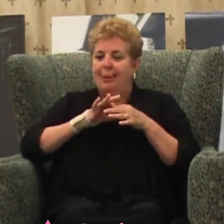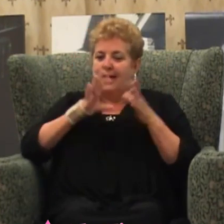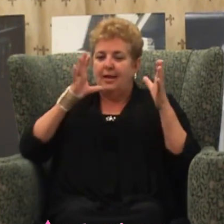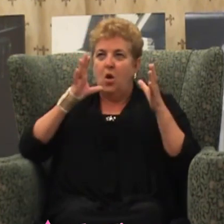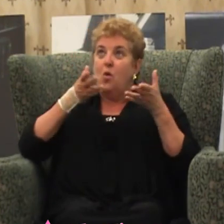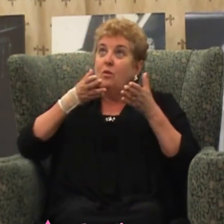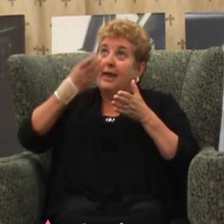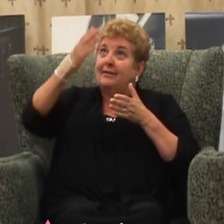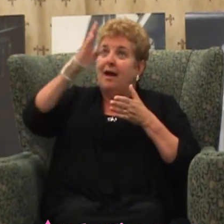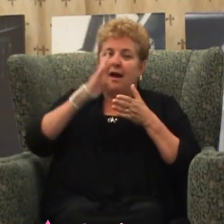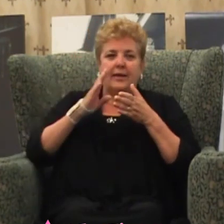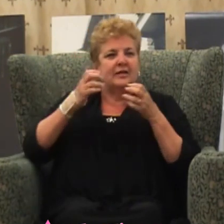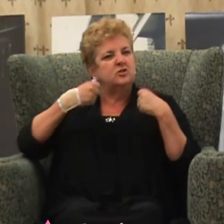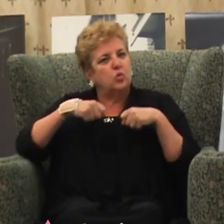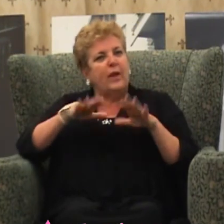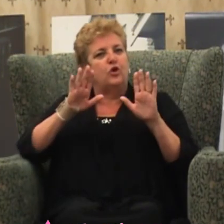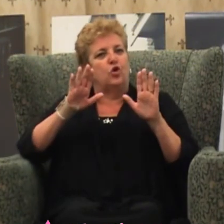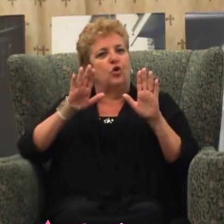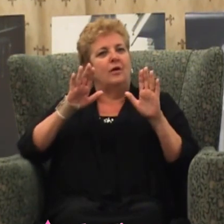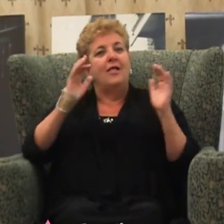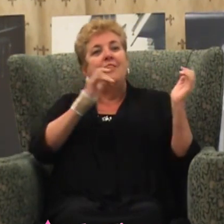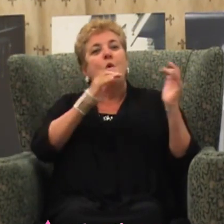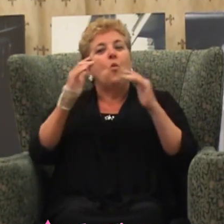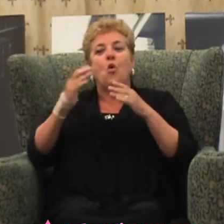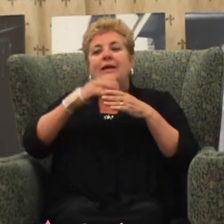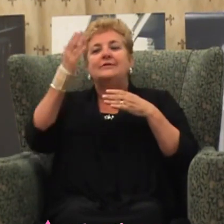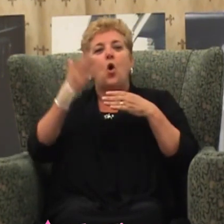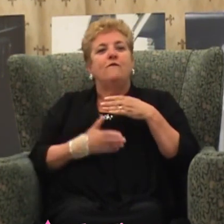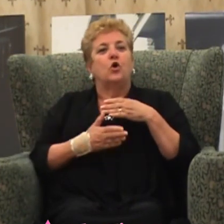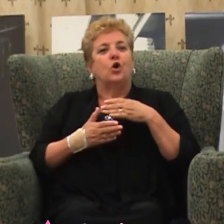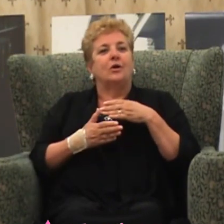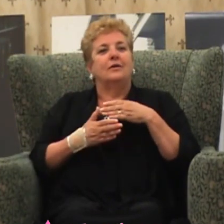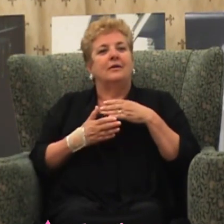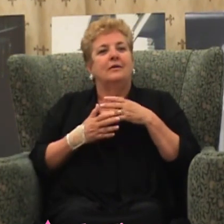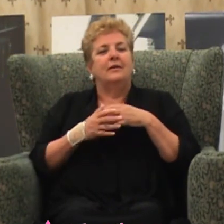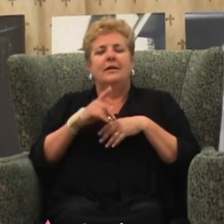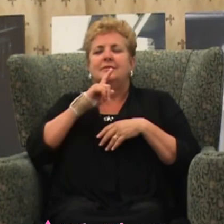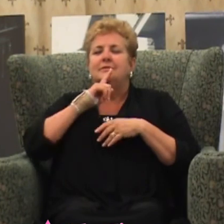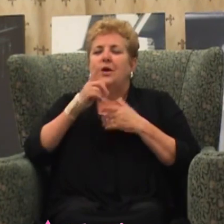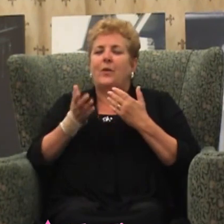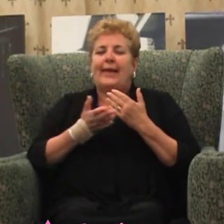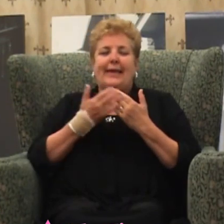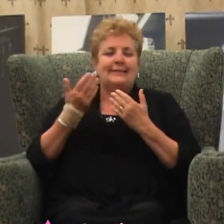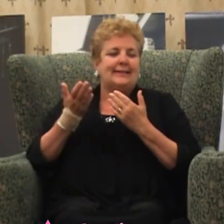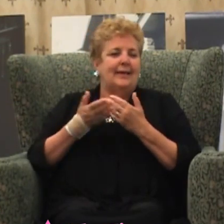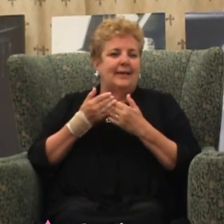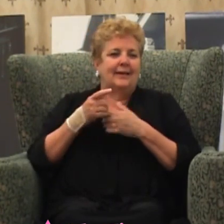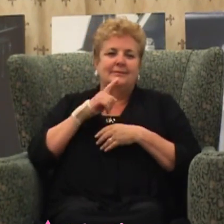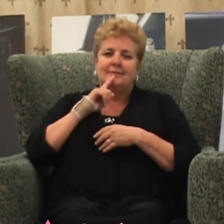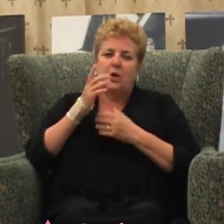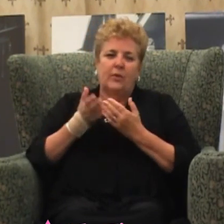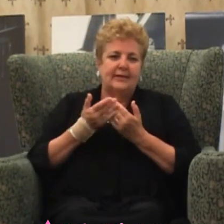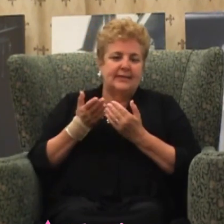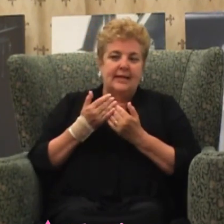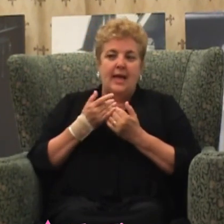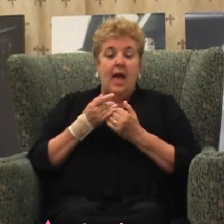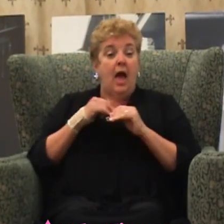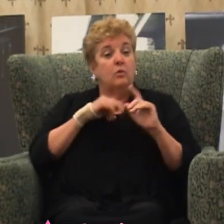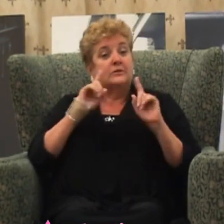Surrender. The war's over. You lost. You know, it's real easy stuff around you. It's real easy. I was going to meetings, and